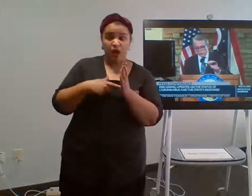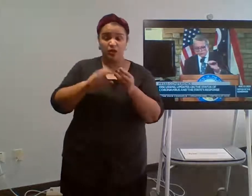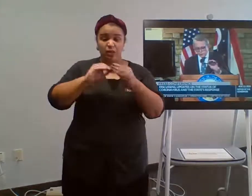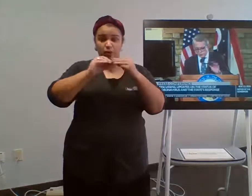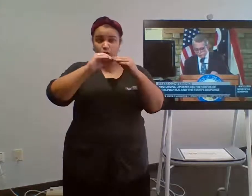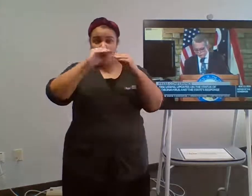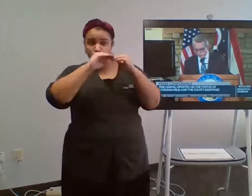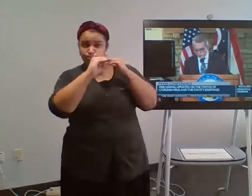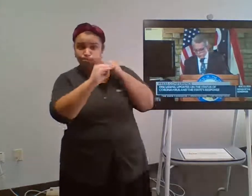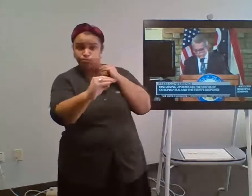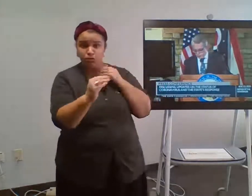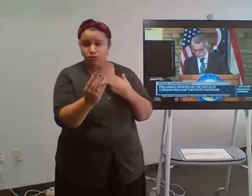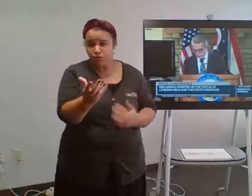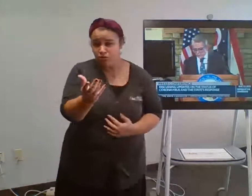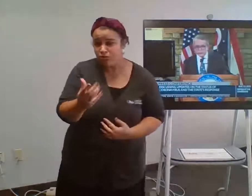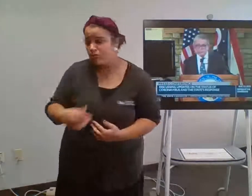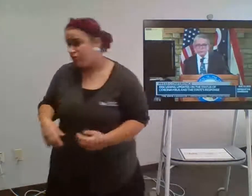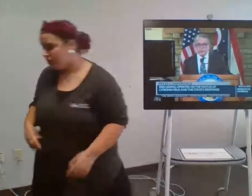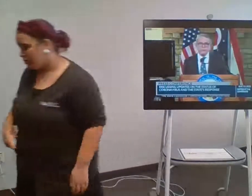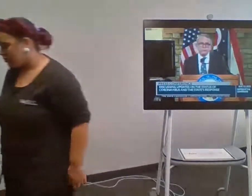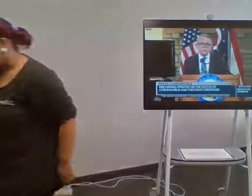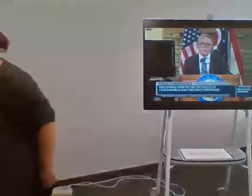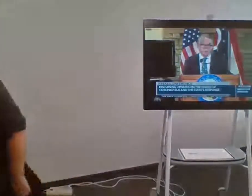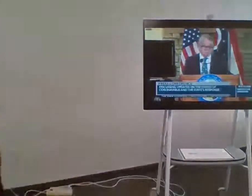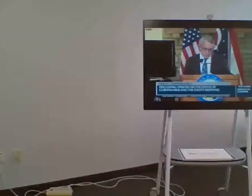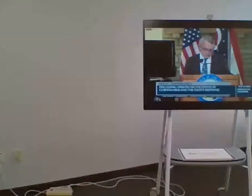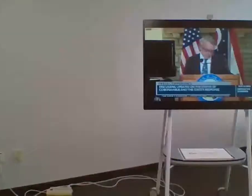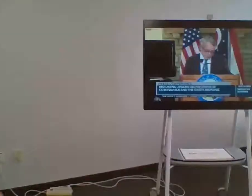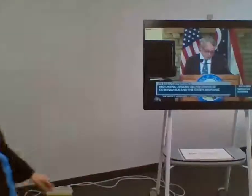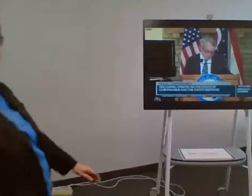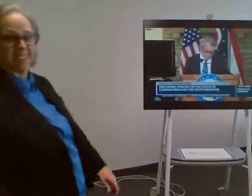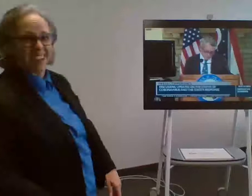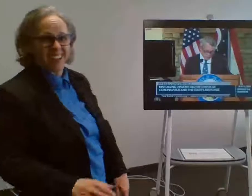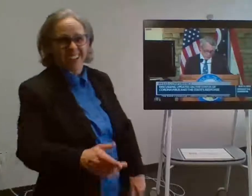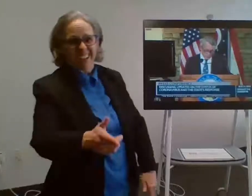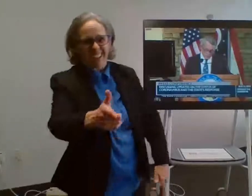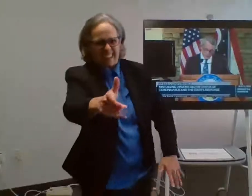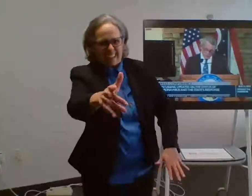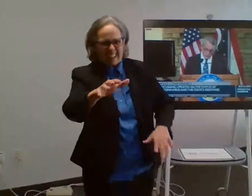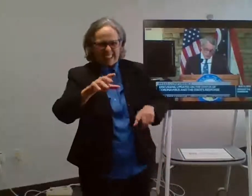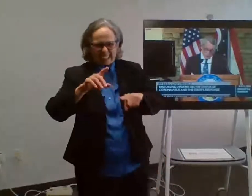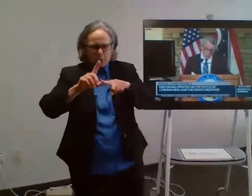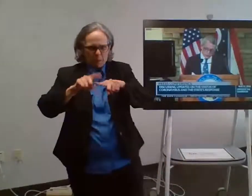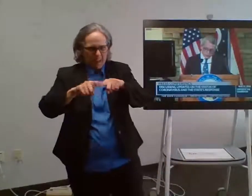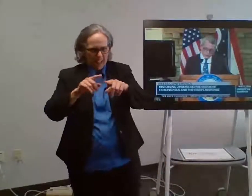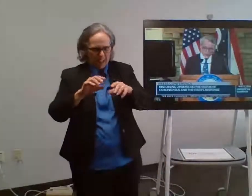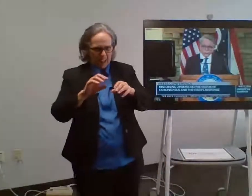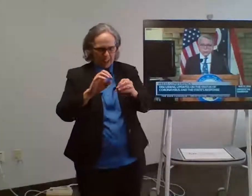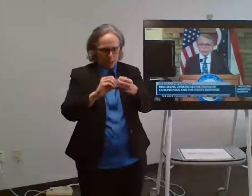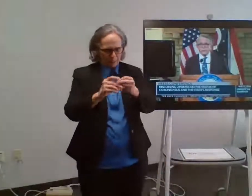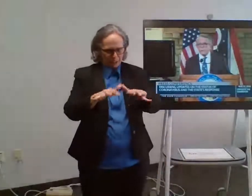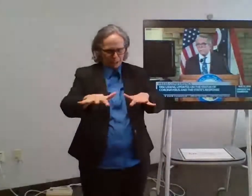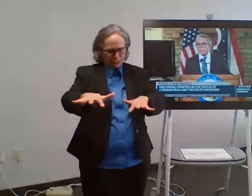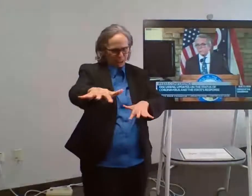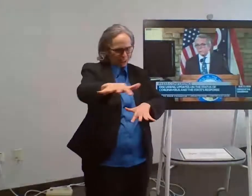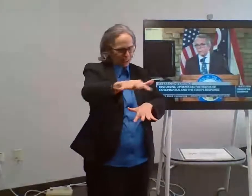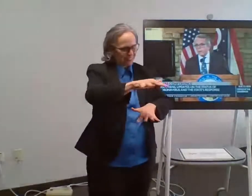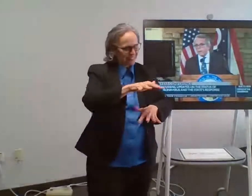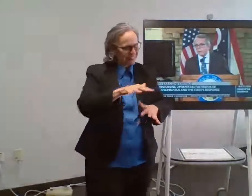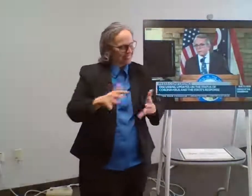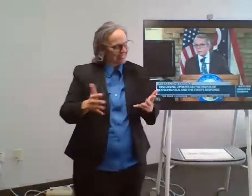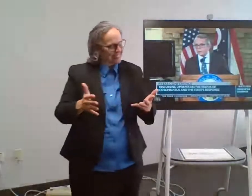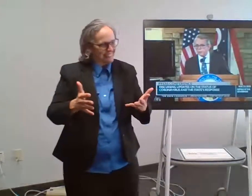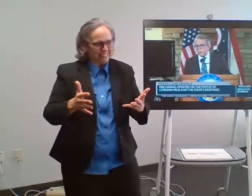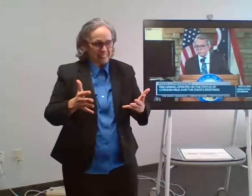As I look at these numbers every day, there's good news and there's bad news. The bad news is that we got very, very significant spread in some of our